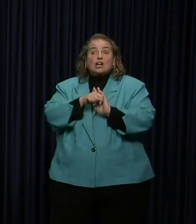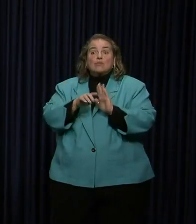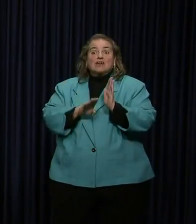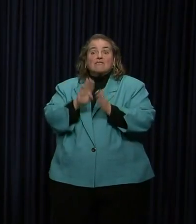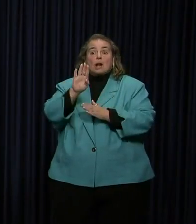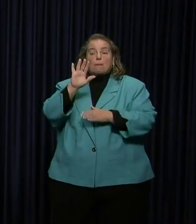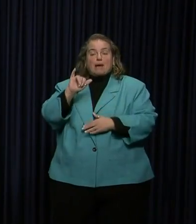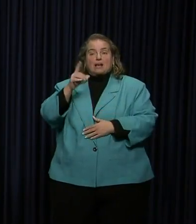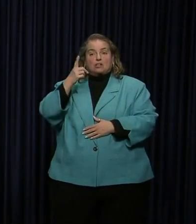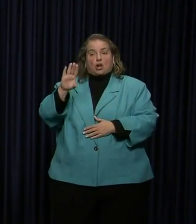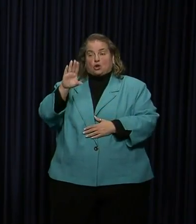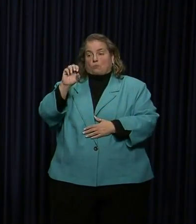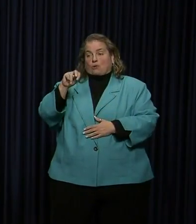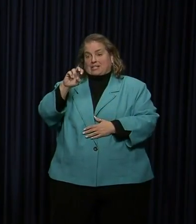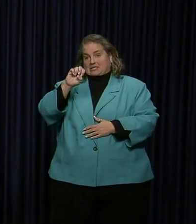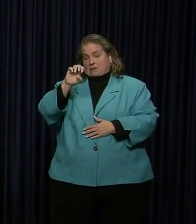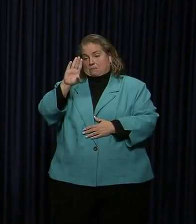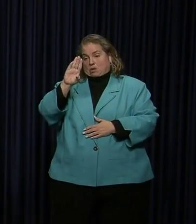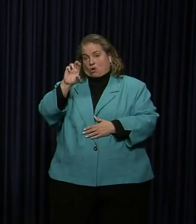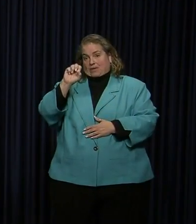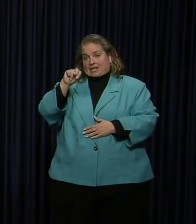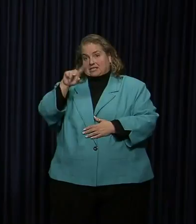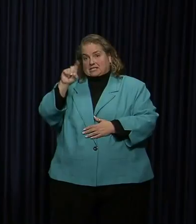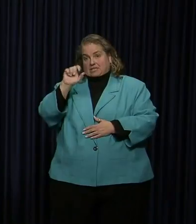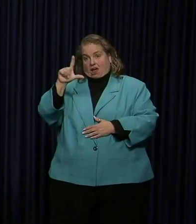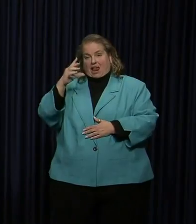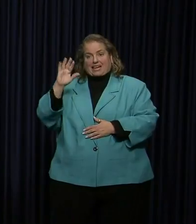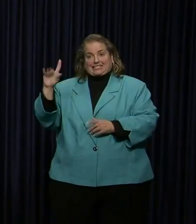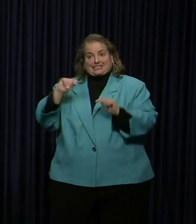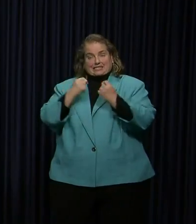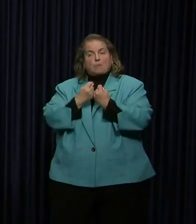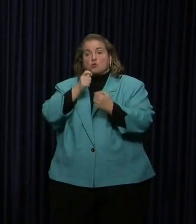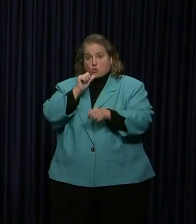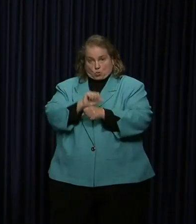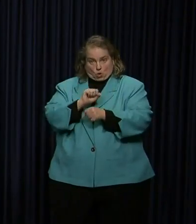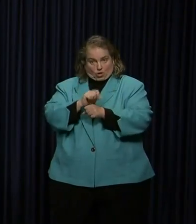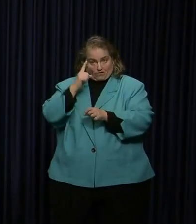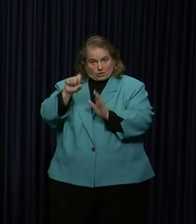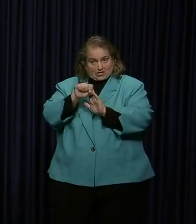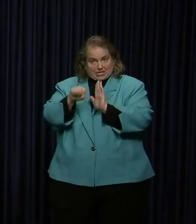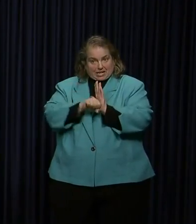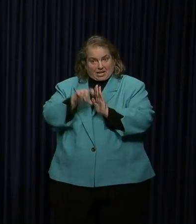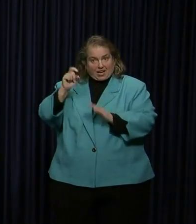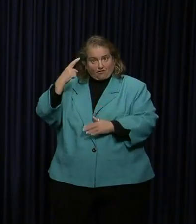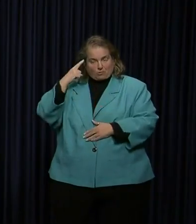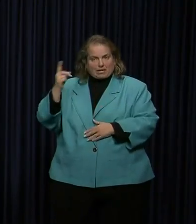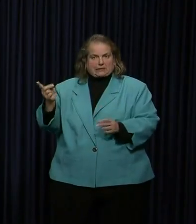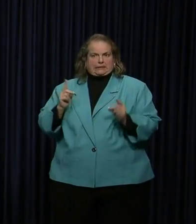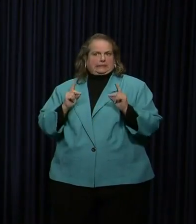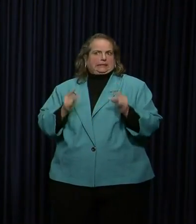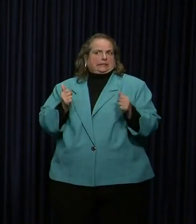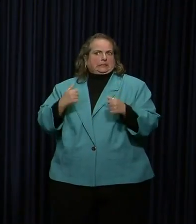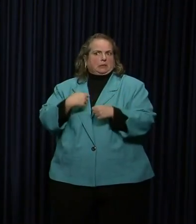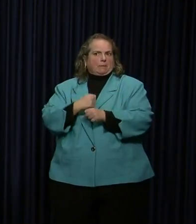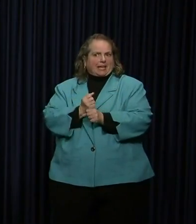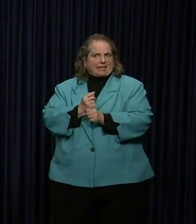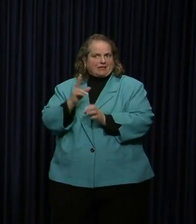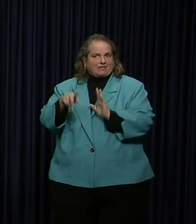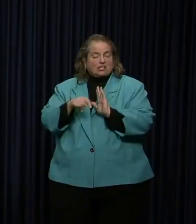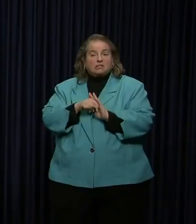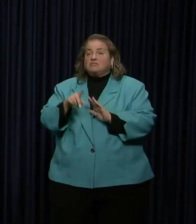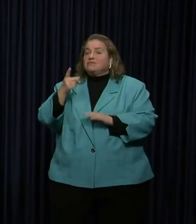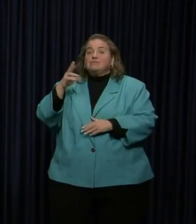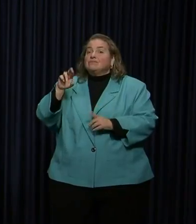by Dr. Brenzel and his team, who work for state government on very short notice. The doctor in